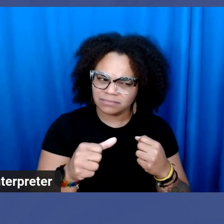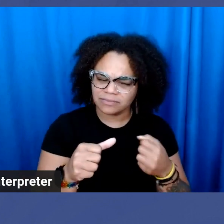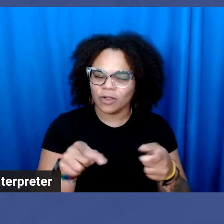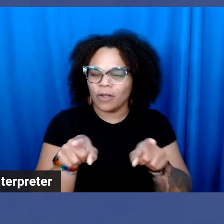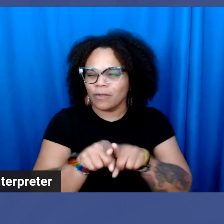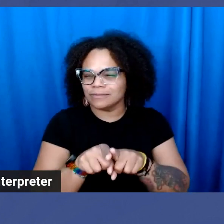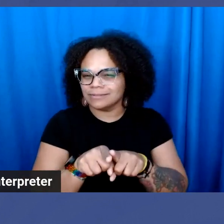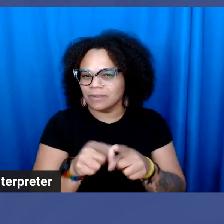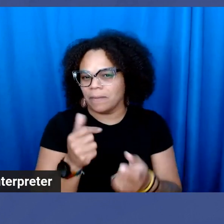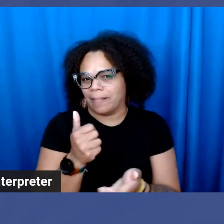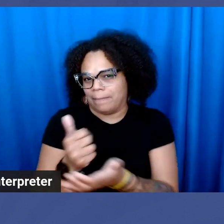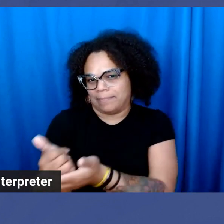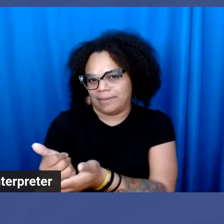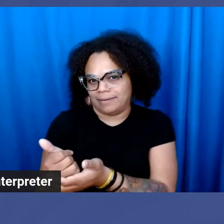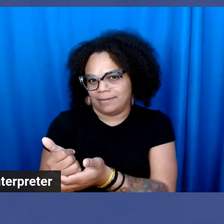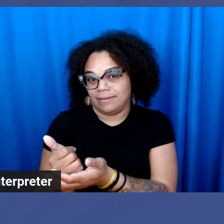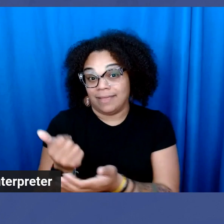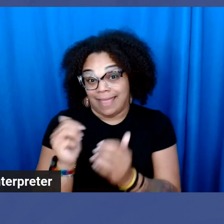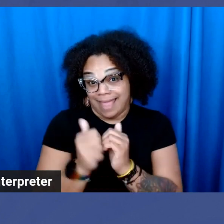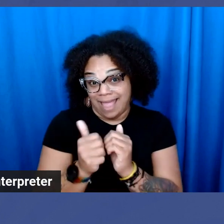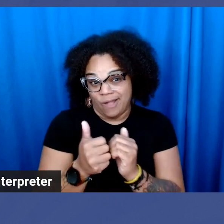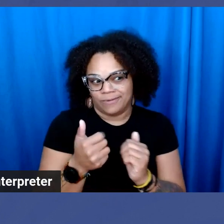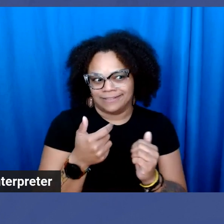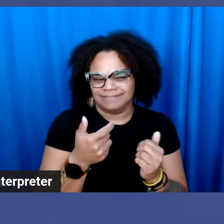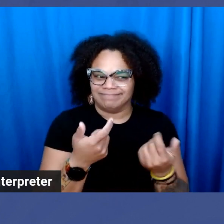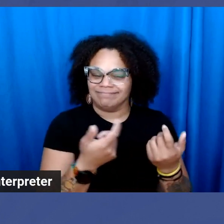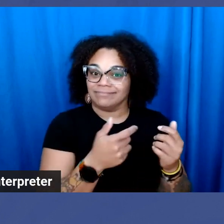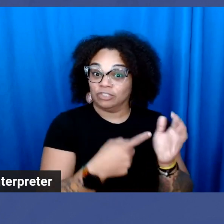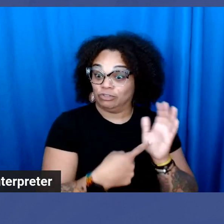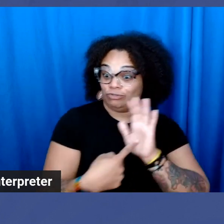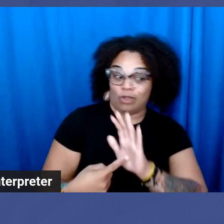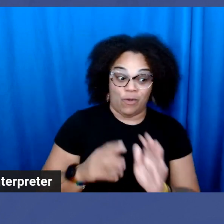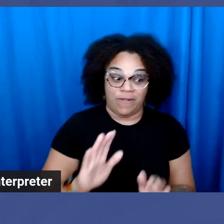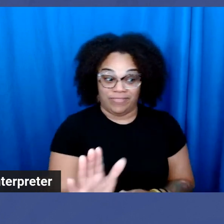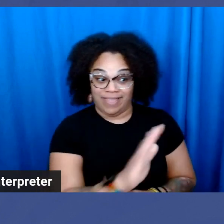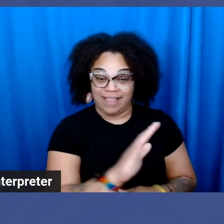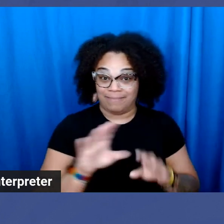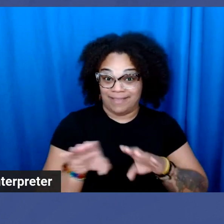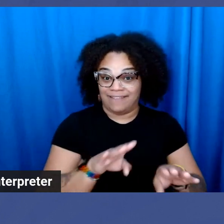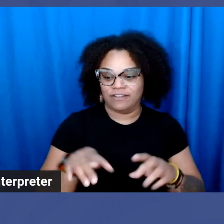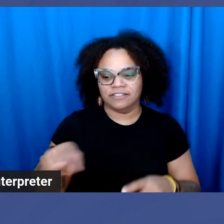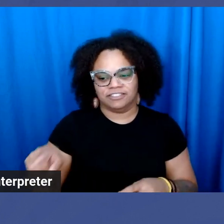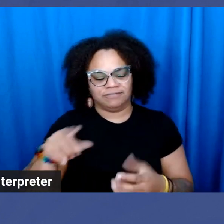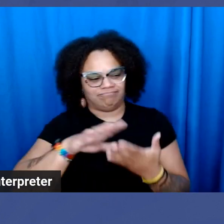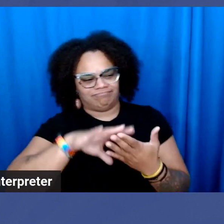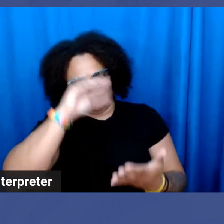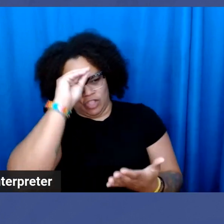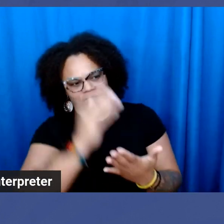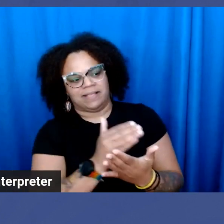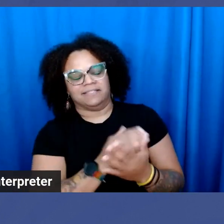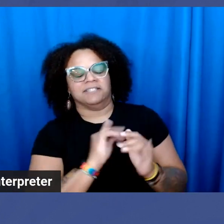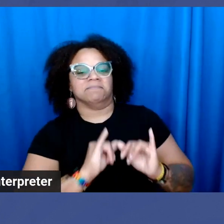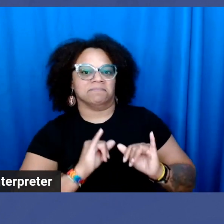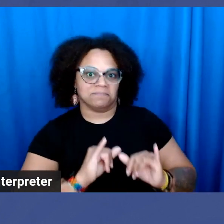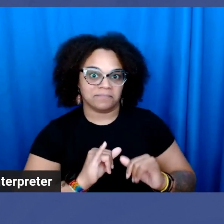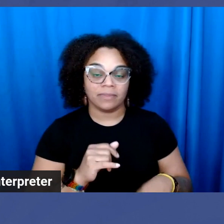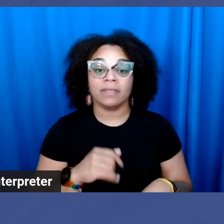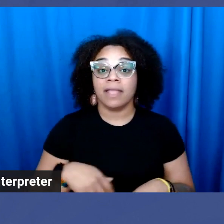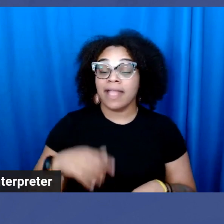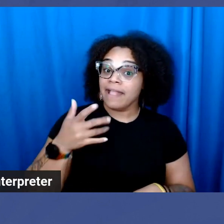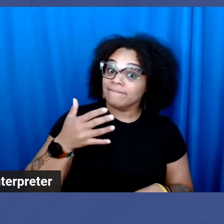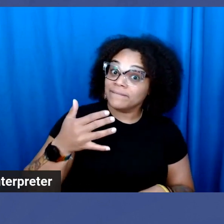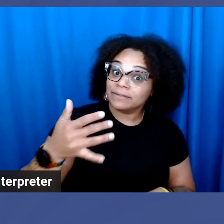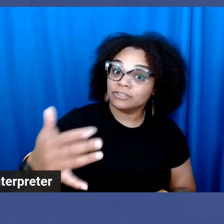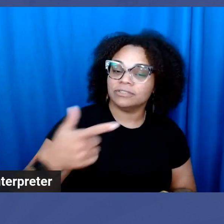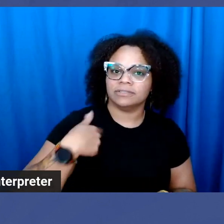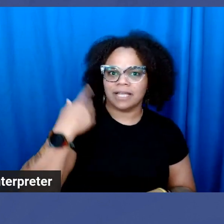dungeon. It was just so scary. I was scared all of the time. And then as time went on, I realized what a resource